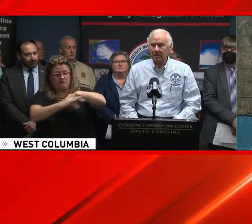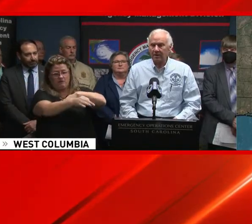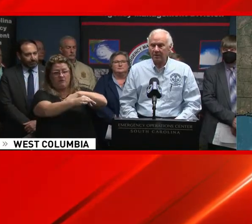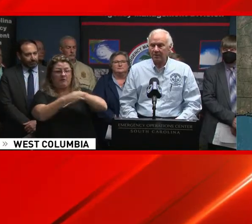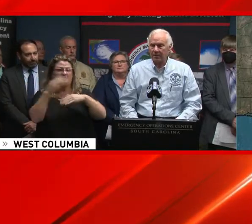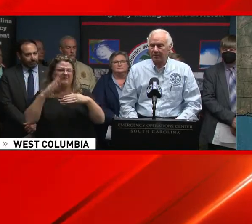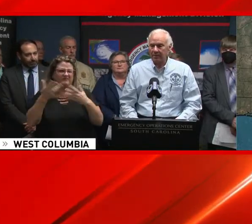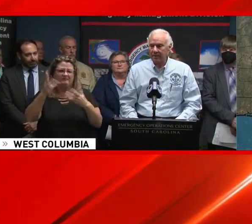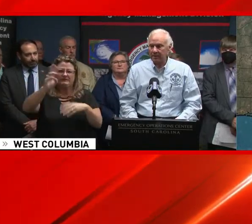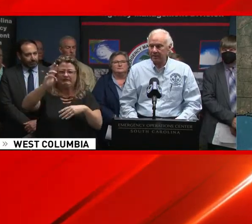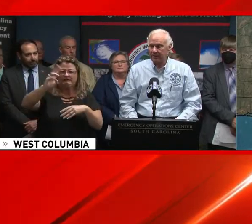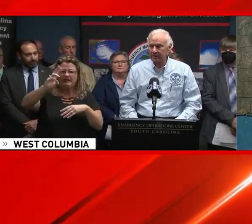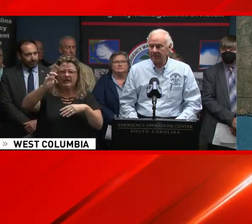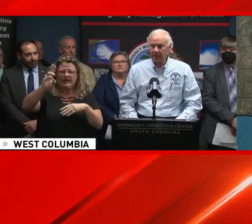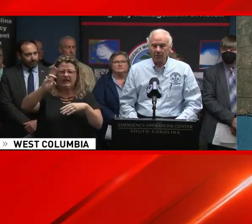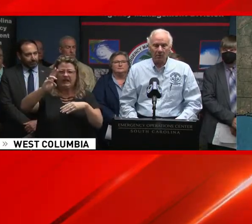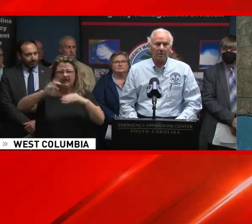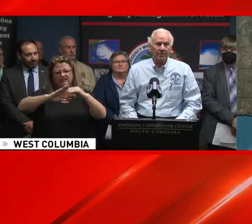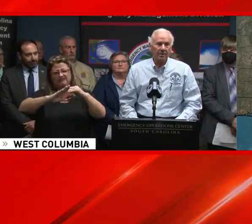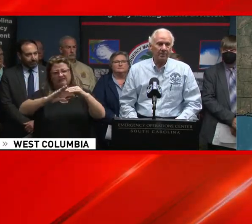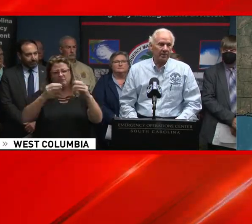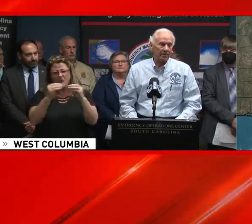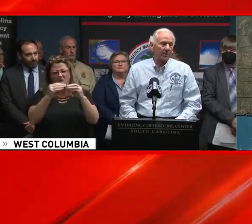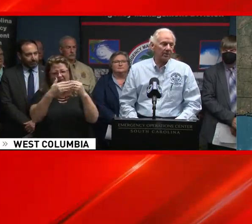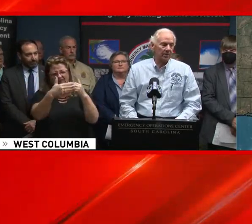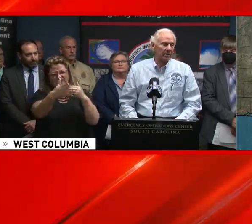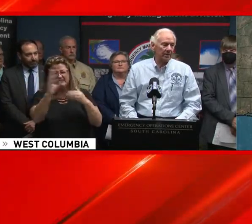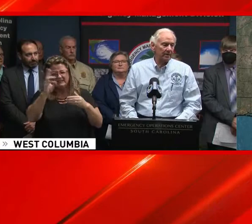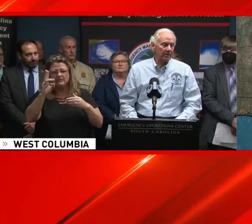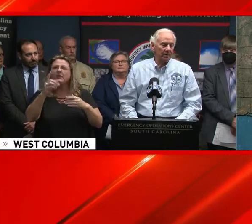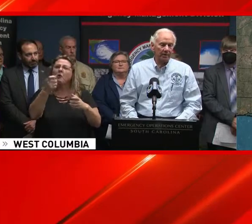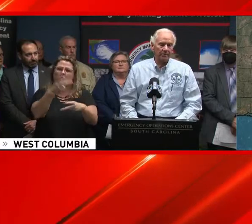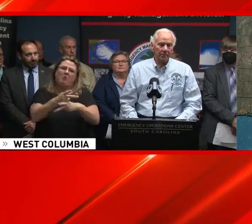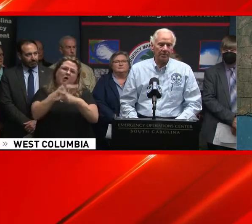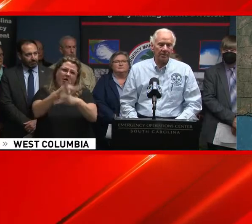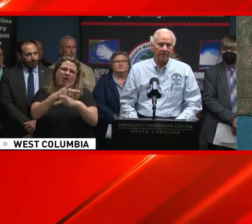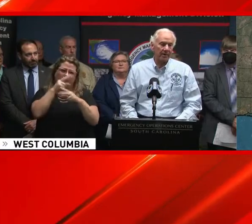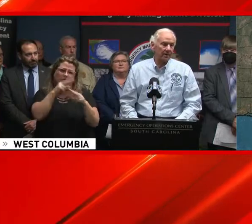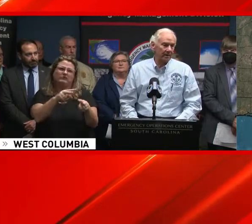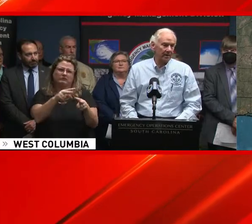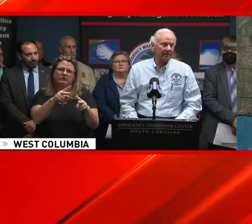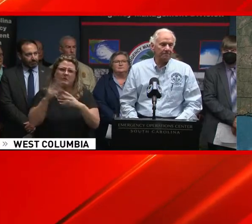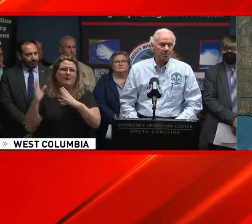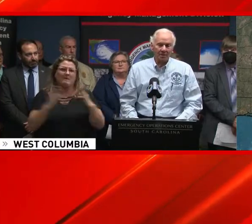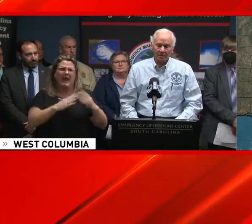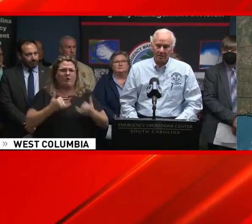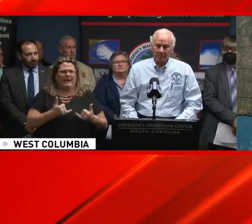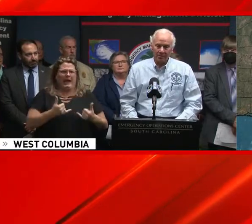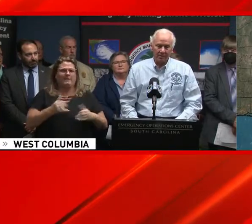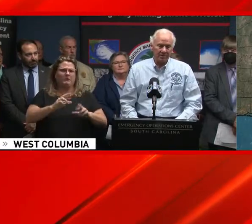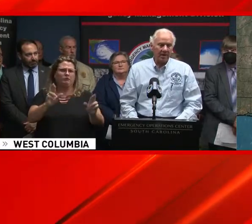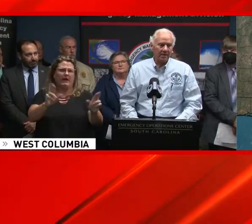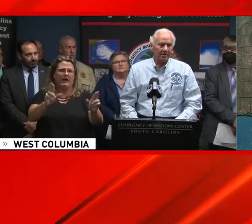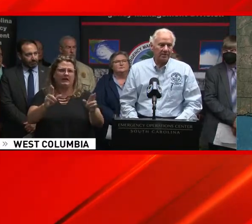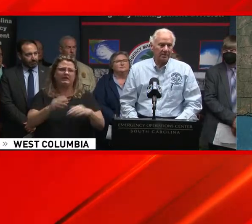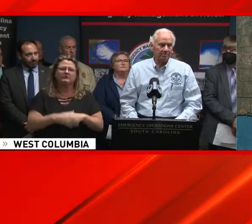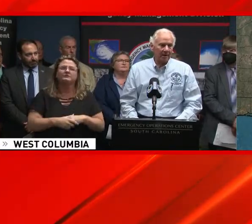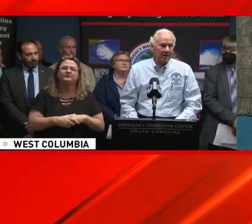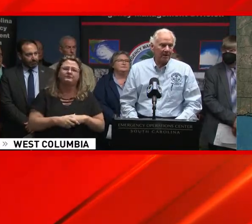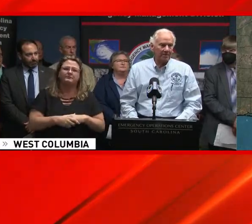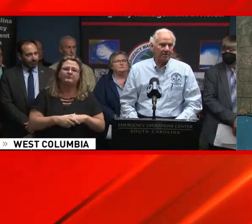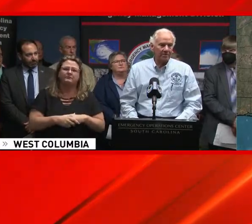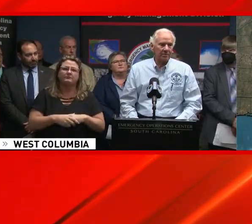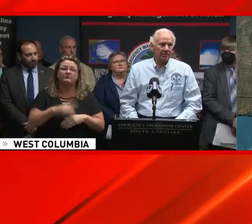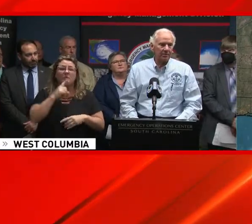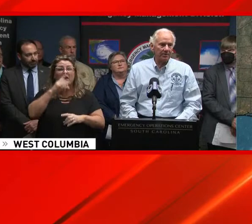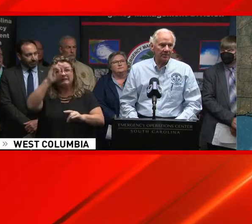6 o'clock on, everybody needs to really be on their guard, and they need to go ahead and prepare right now. This is not as